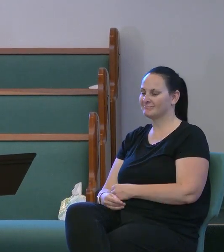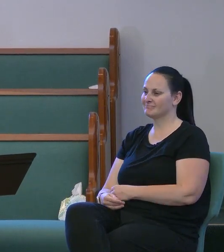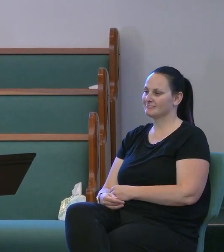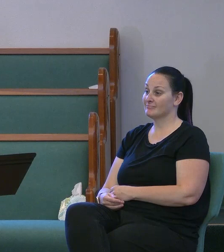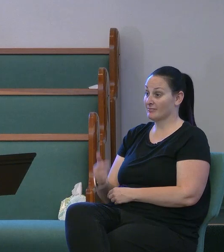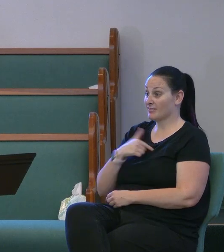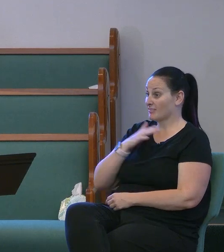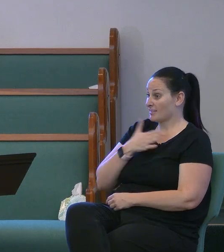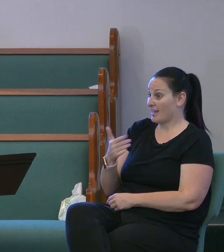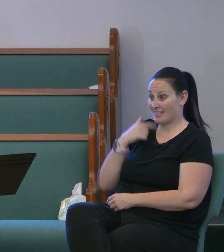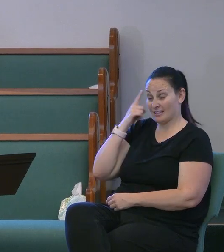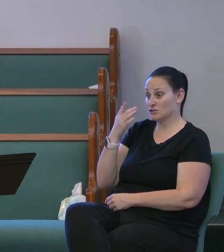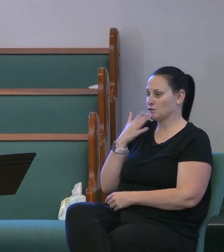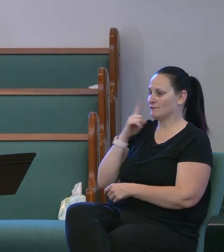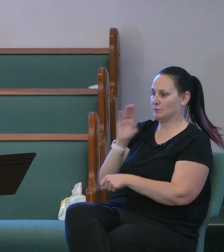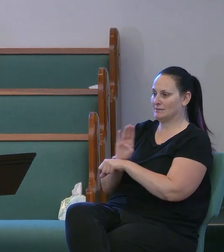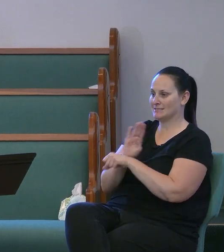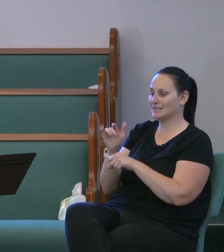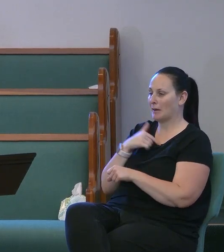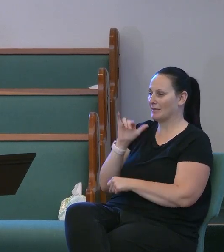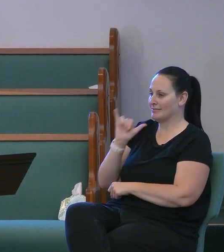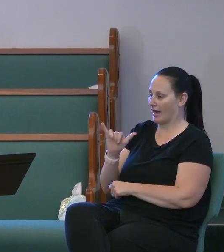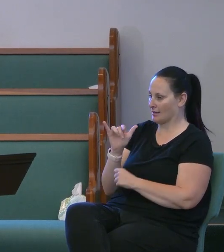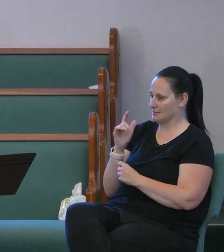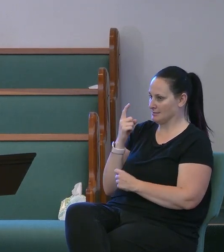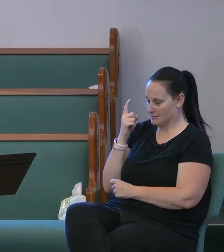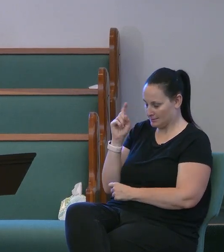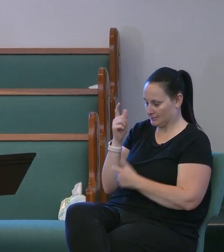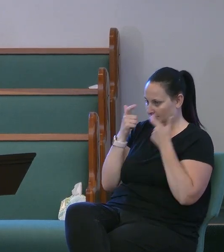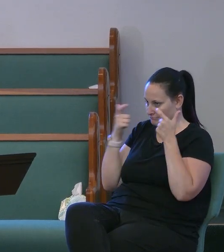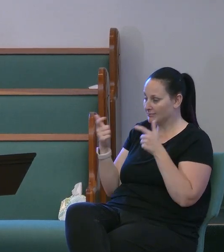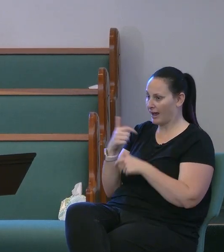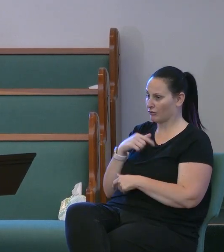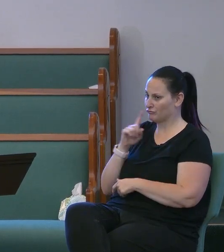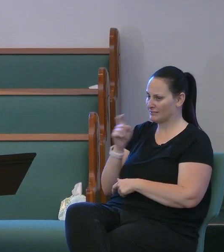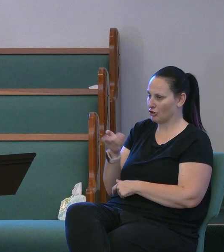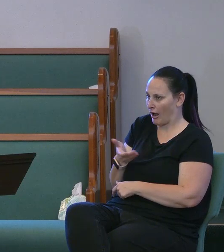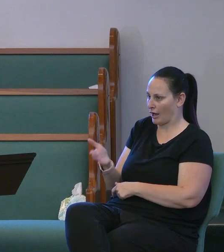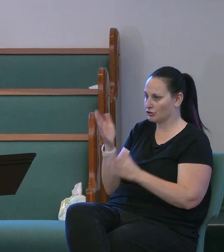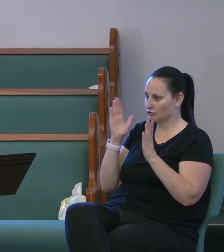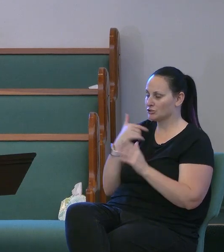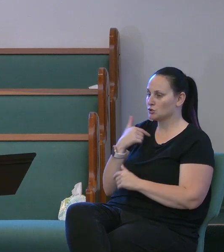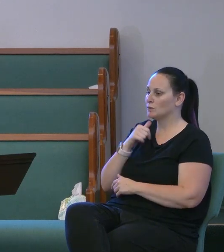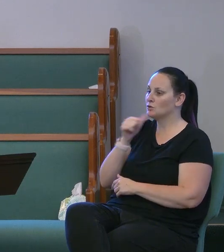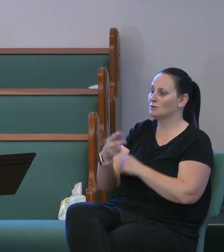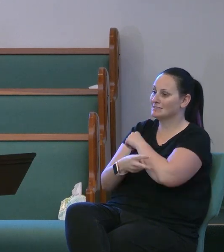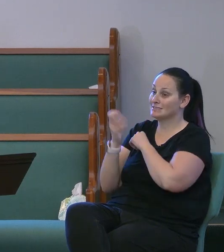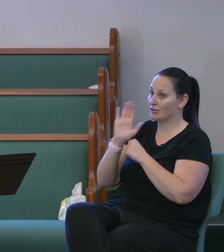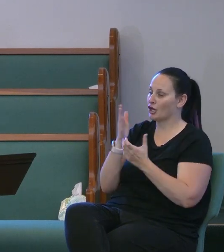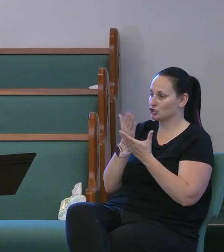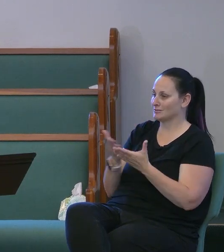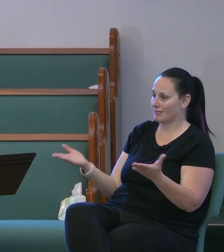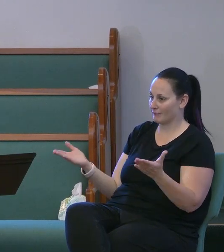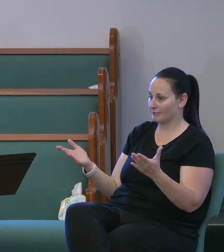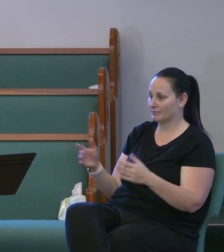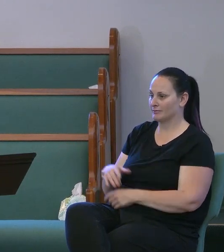that this is just good for business. I'm that cynical. I believe they're only hiring greeters so that we don't steal their stuff. So that you